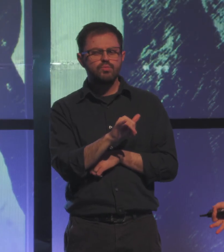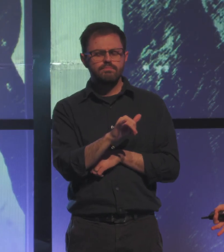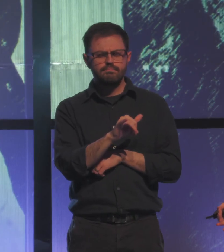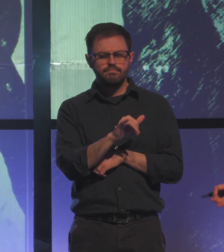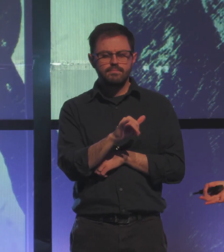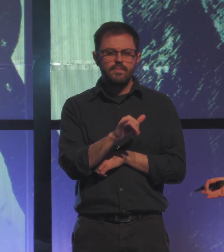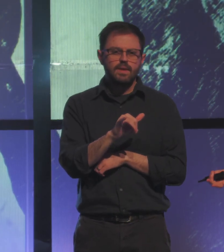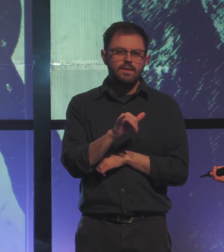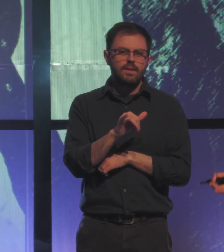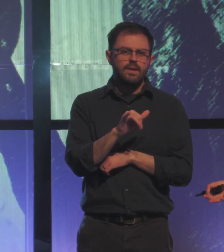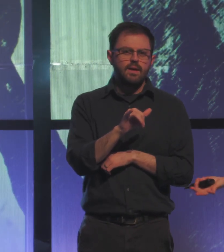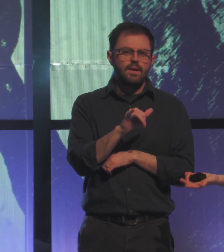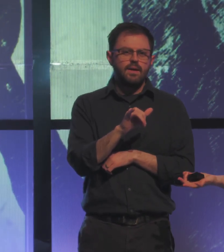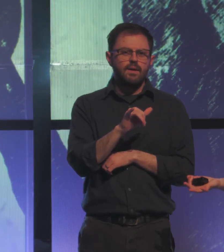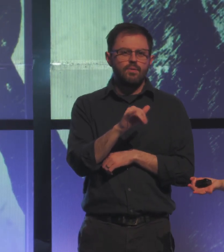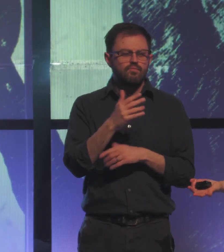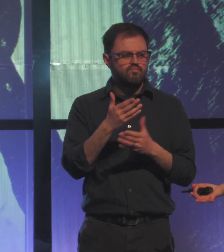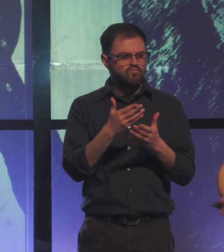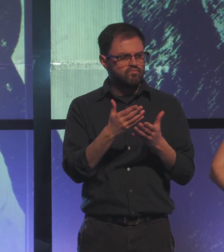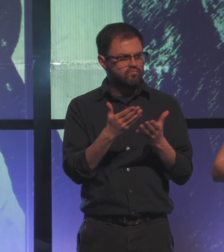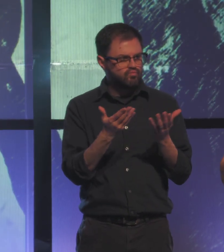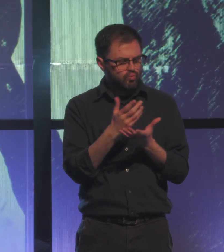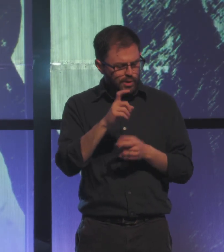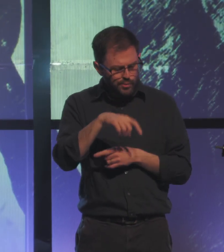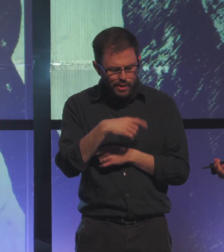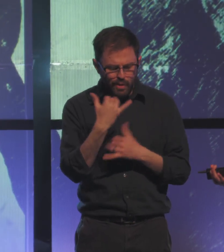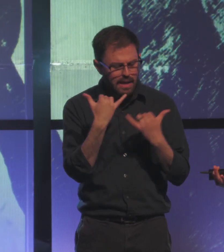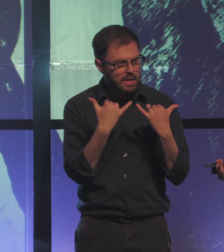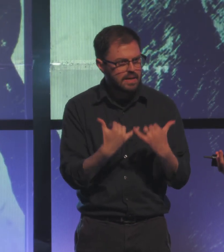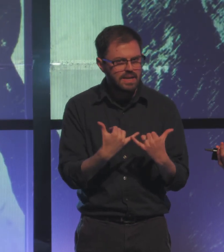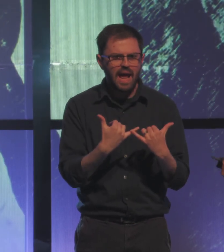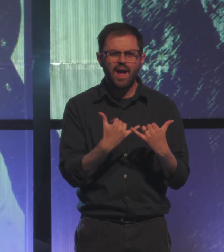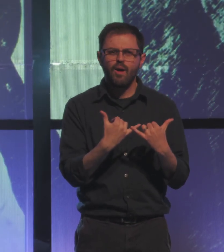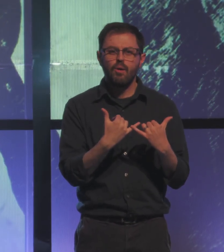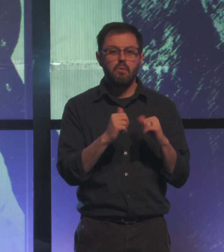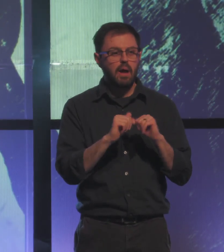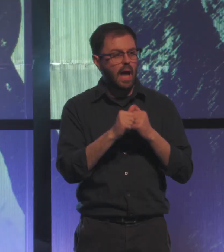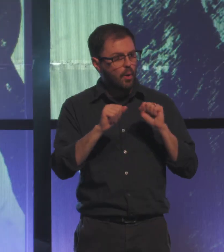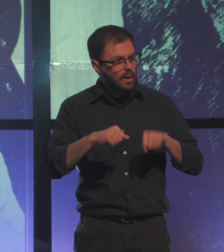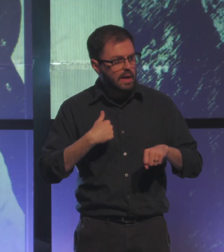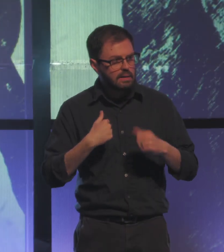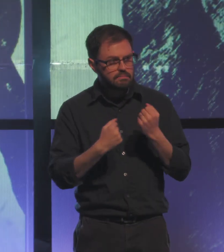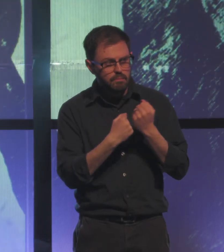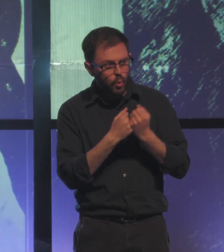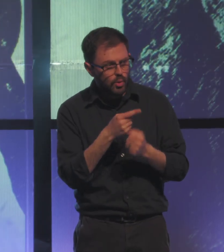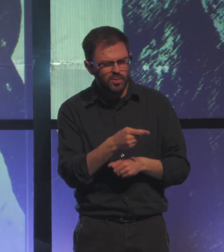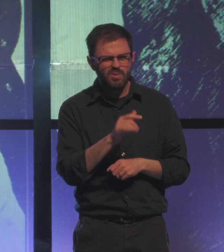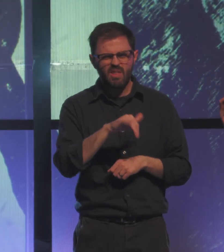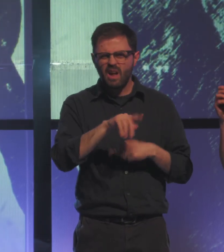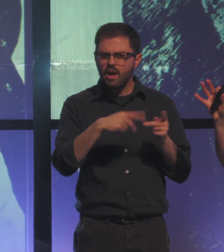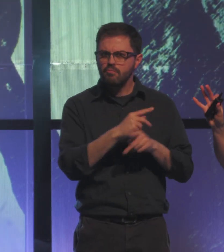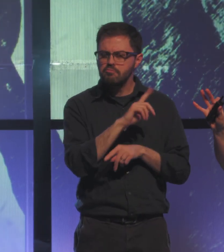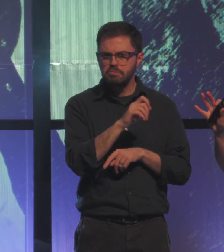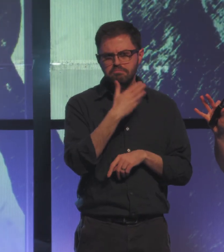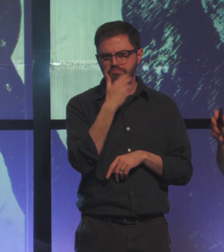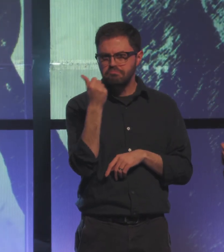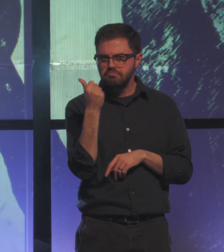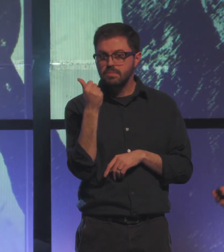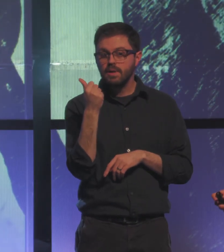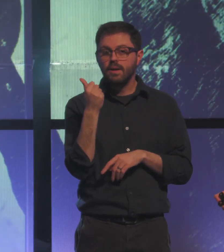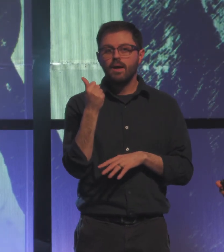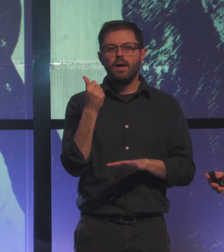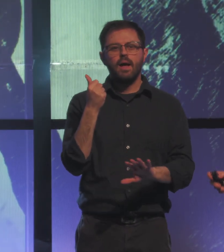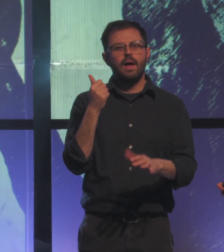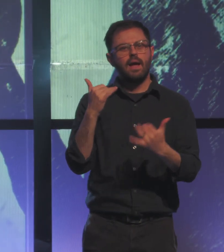you need right now? How can I stand beside you? And then, this is the hardest part,